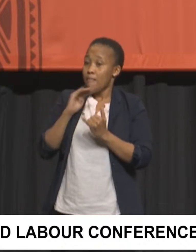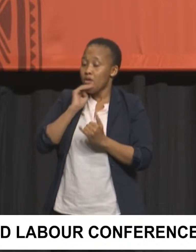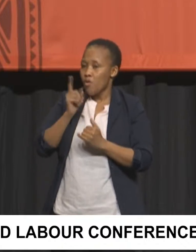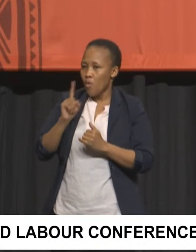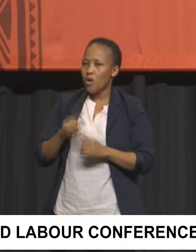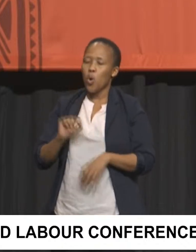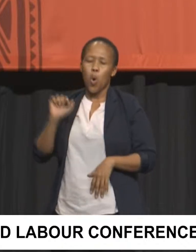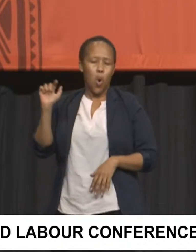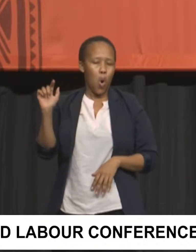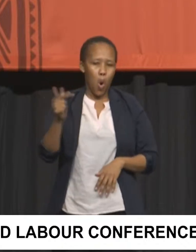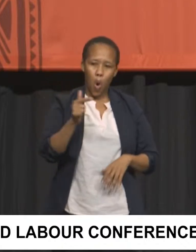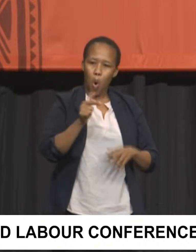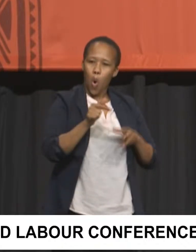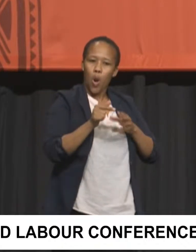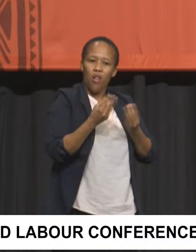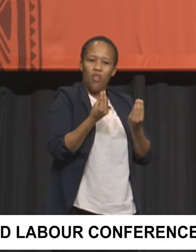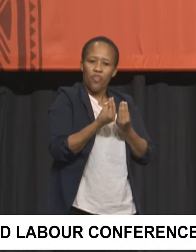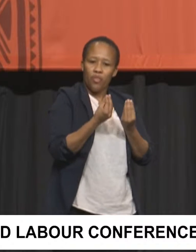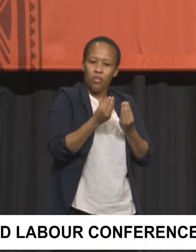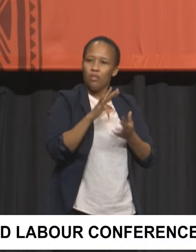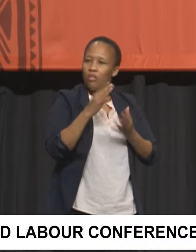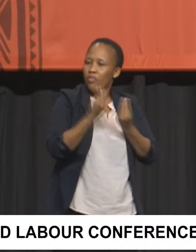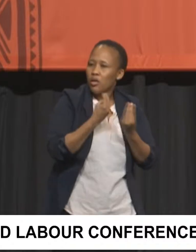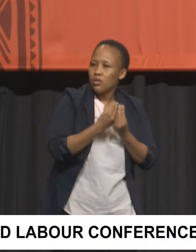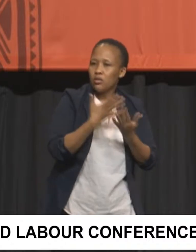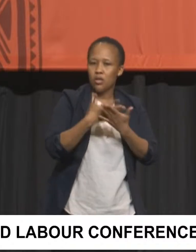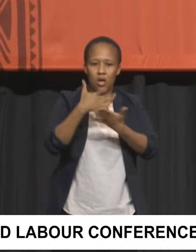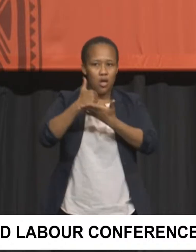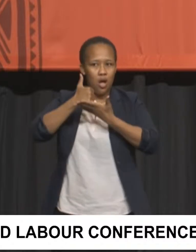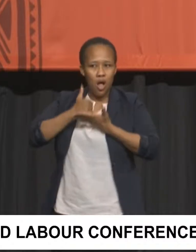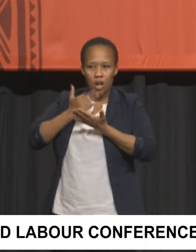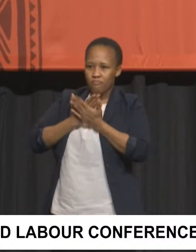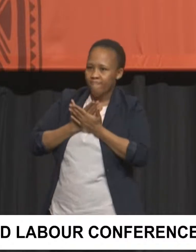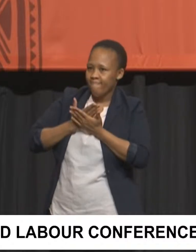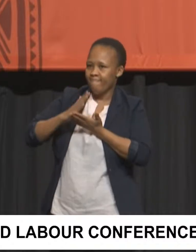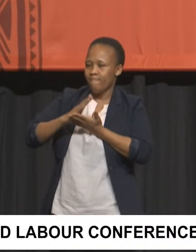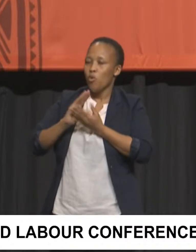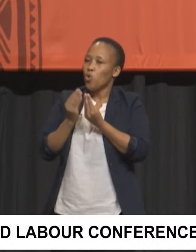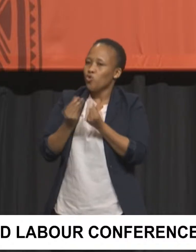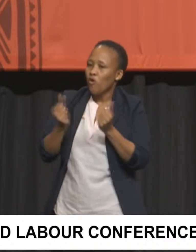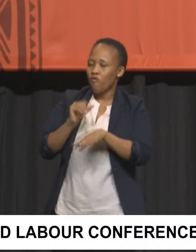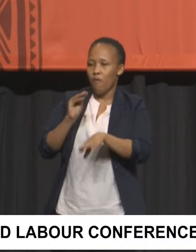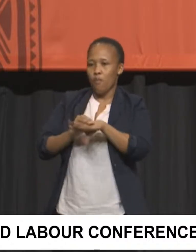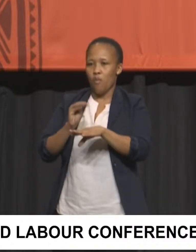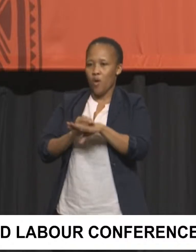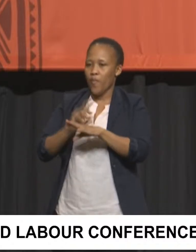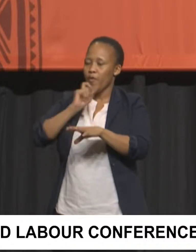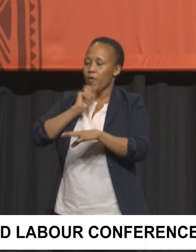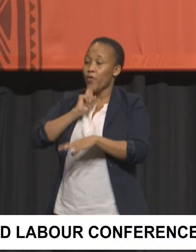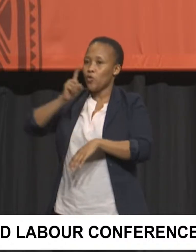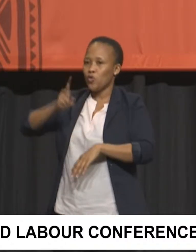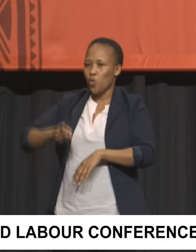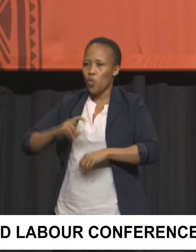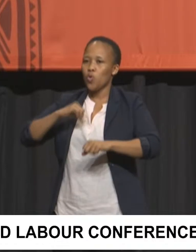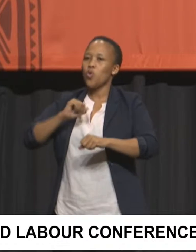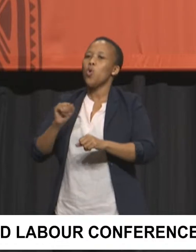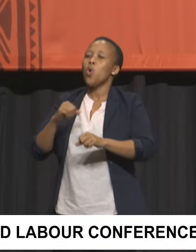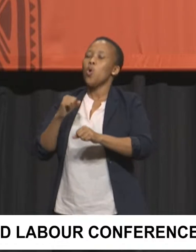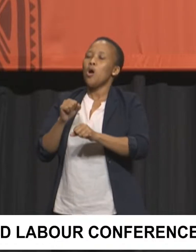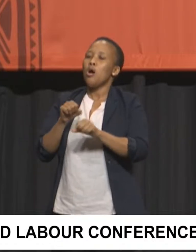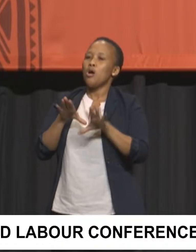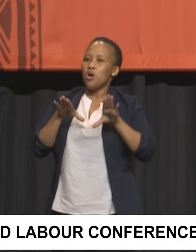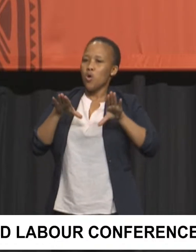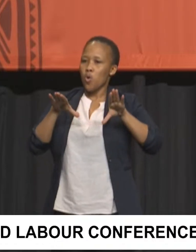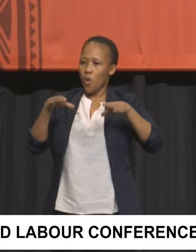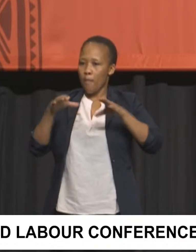all avenues that would assist us to address this challenge. We also need to ensure that all stakeholders are adequately involved